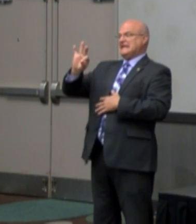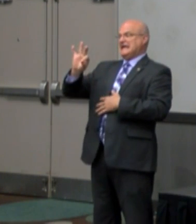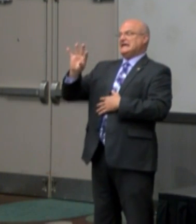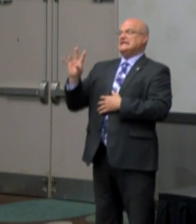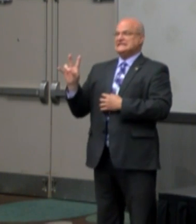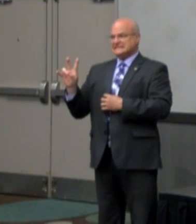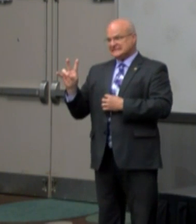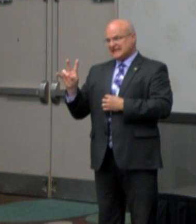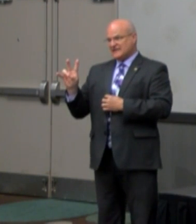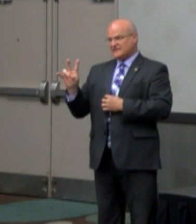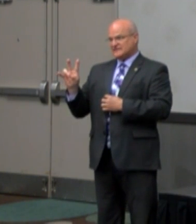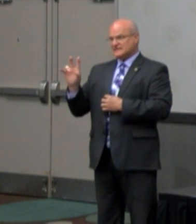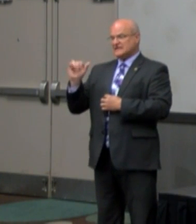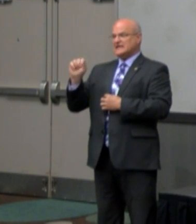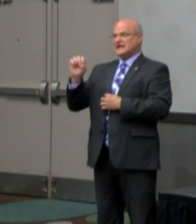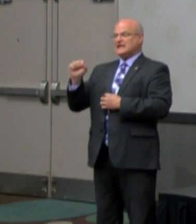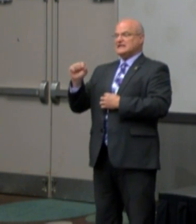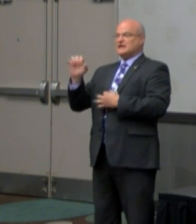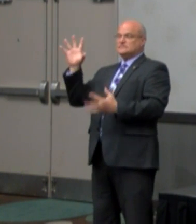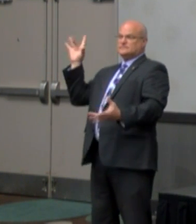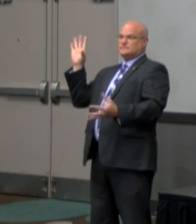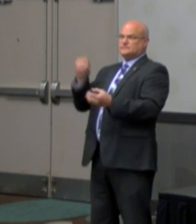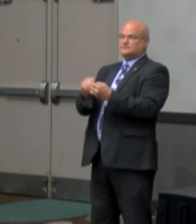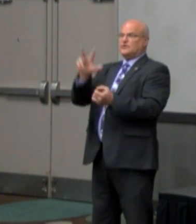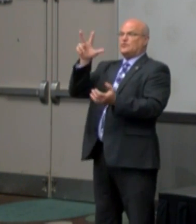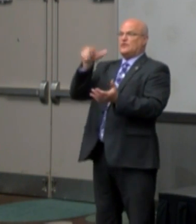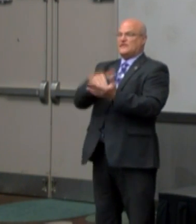97 cases. That brings us to